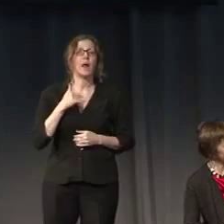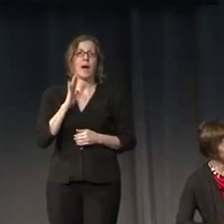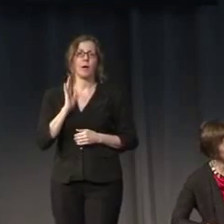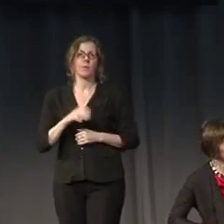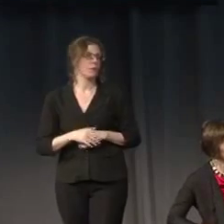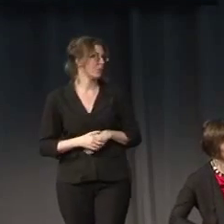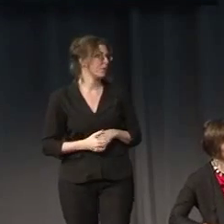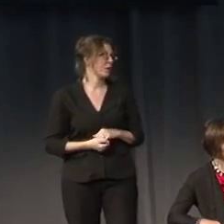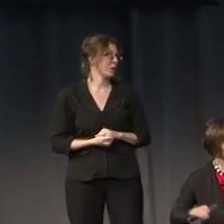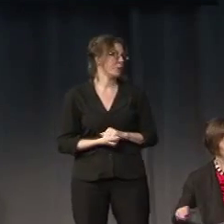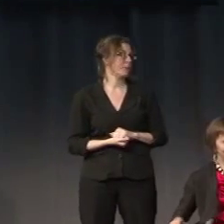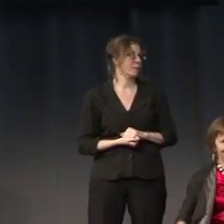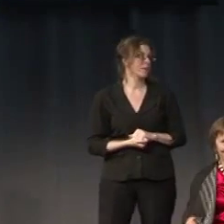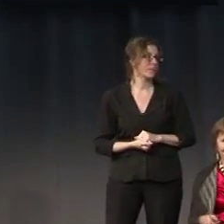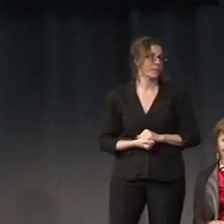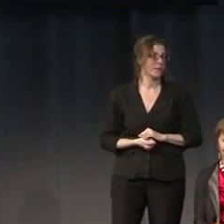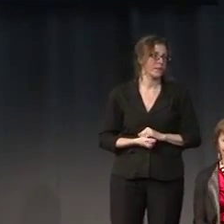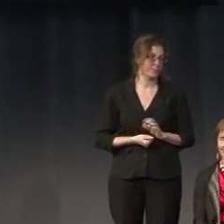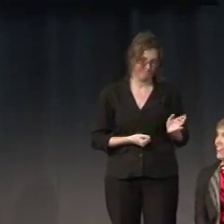You want me to move that direction?